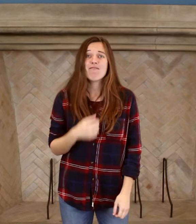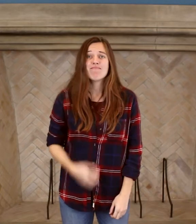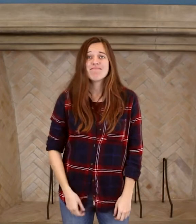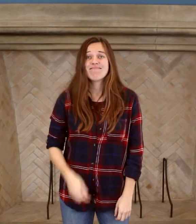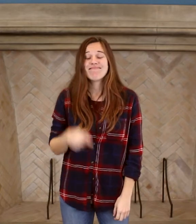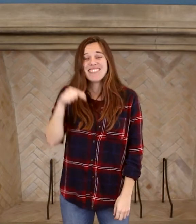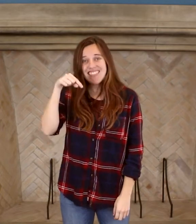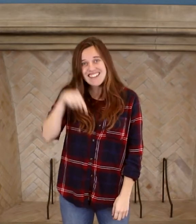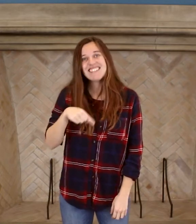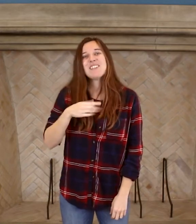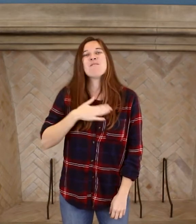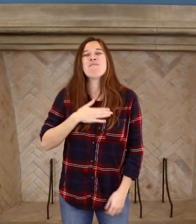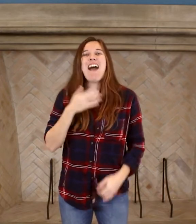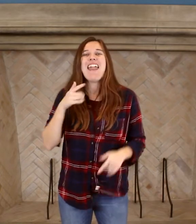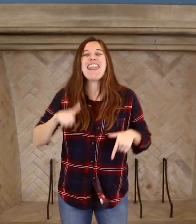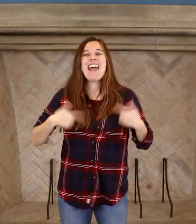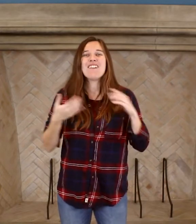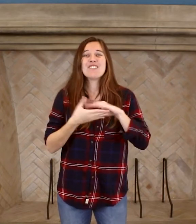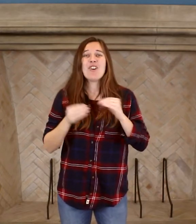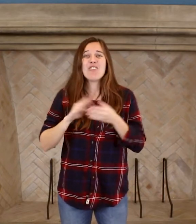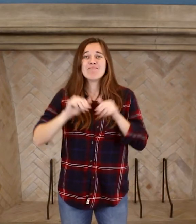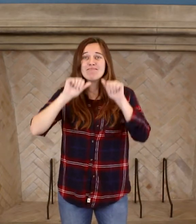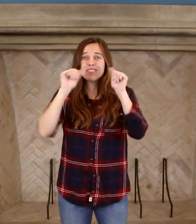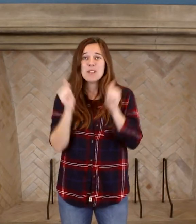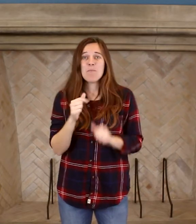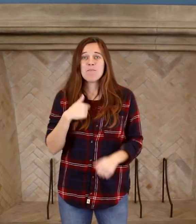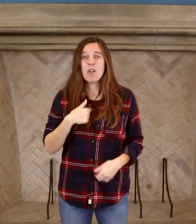life. And that really shaped who I am today. Thank you.